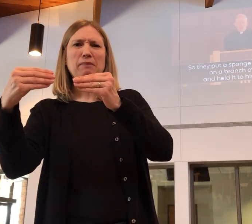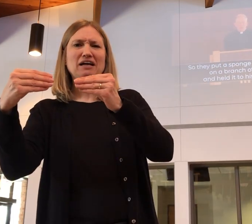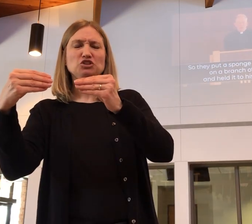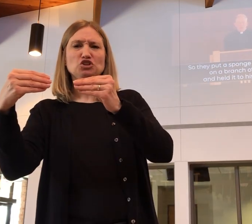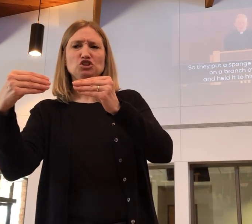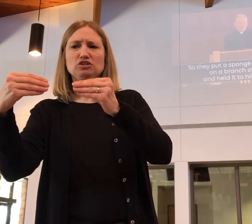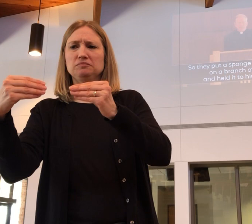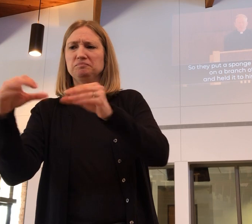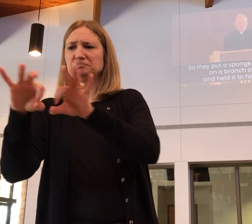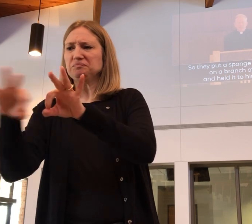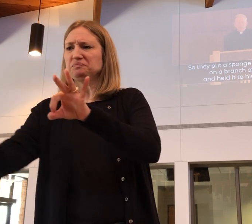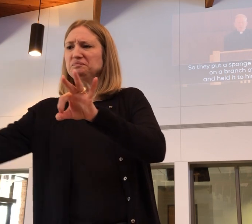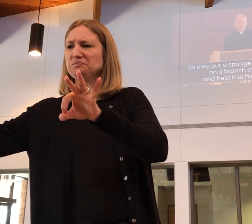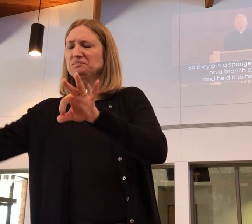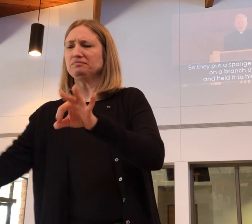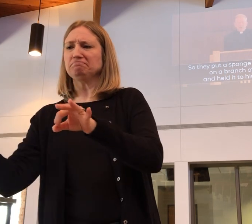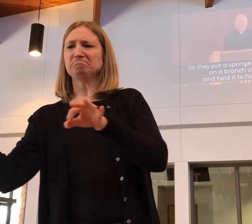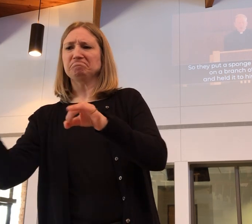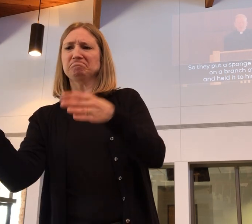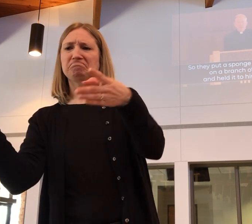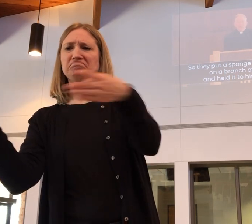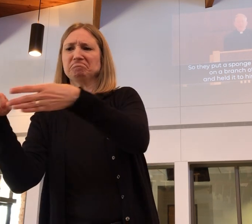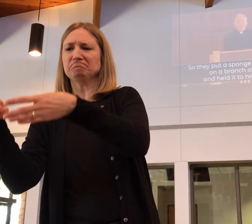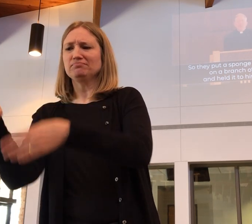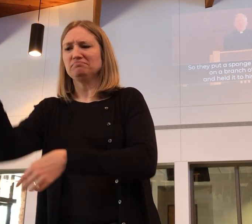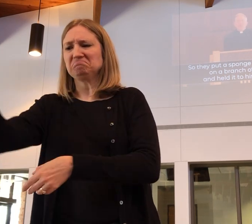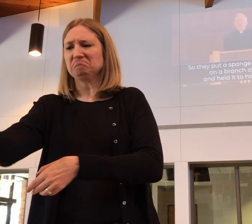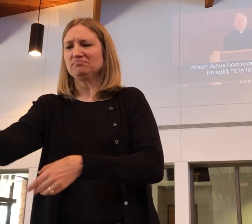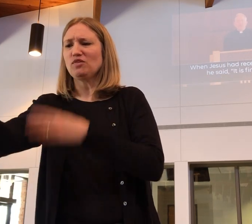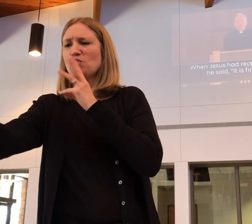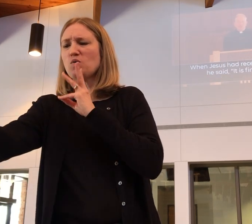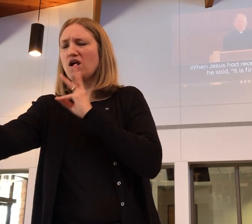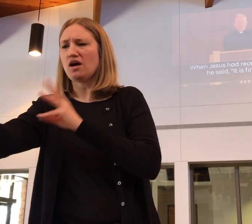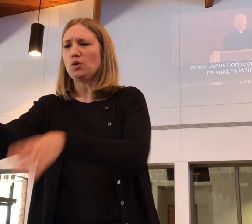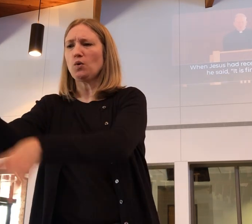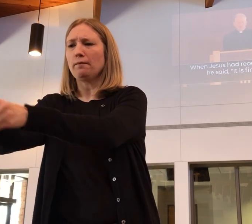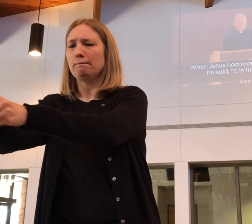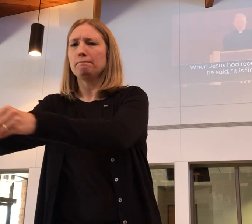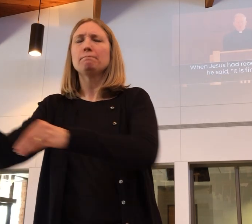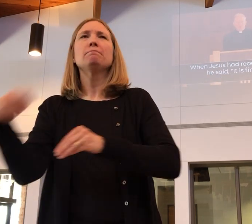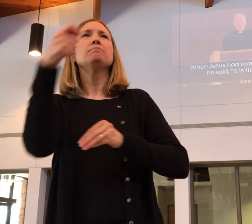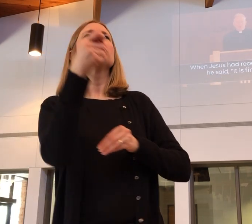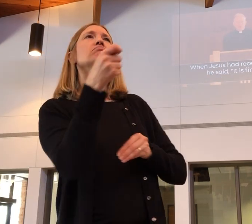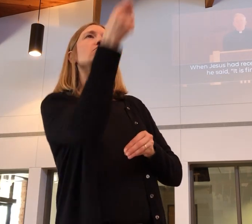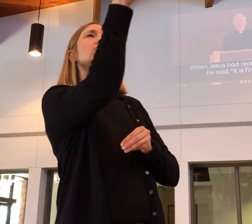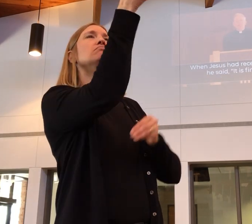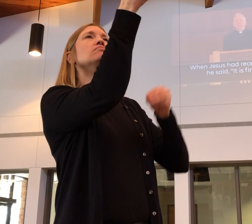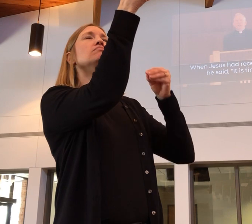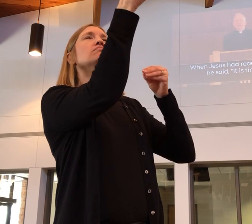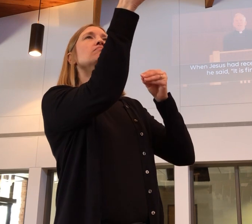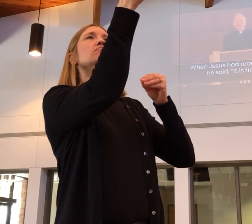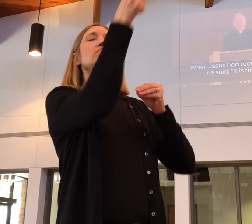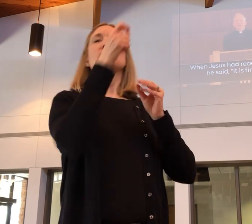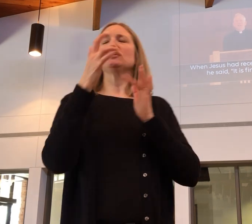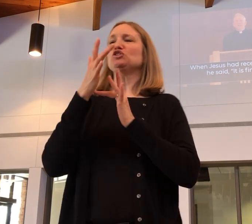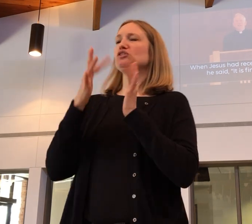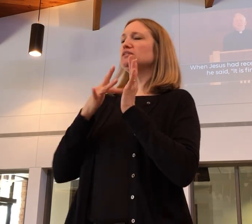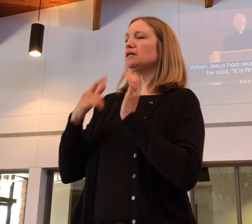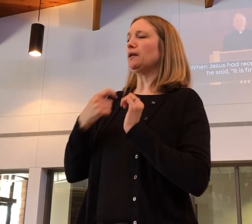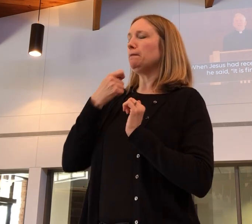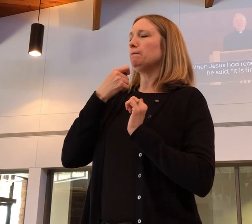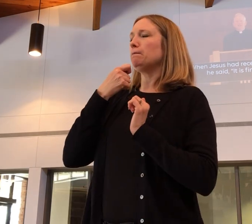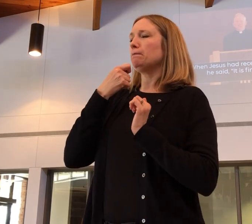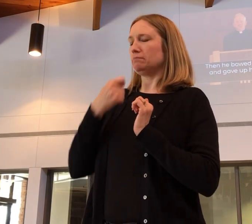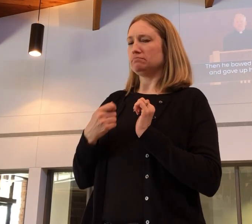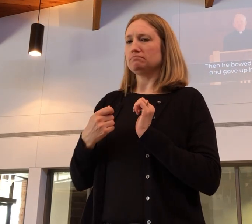wine on a branch of hyssop and held it to his mouth. And when Jesus had received the wine, he said,